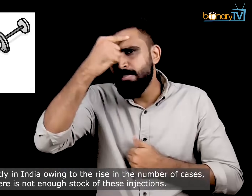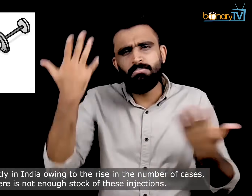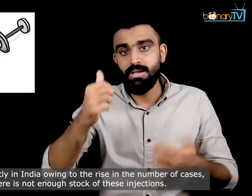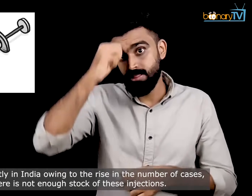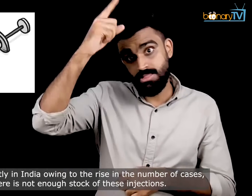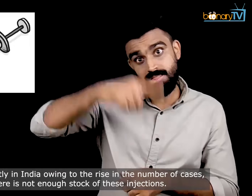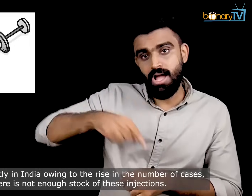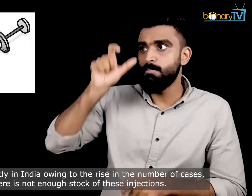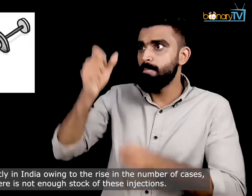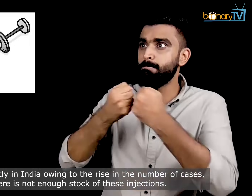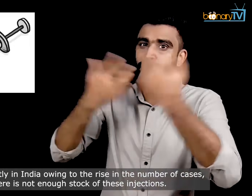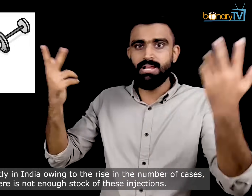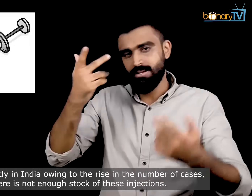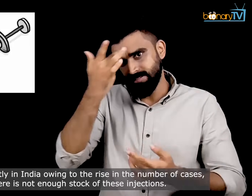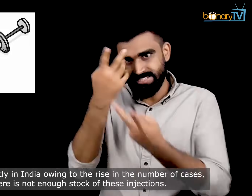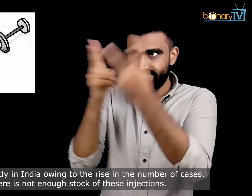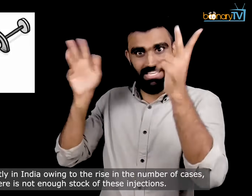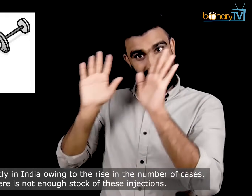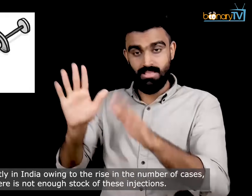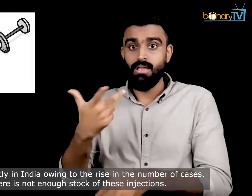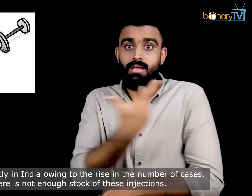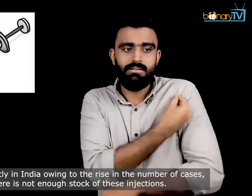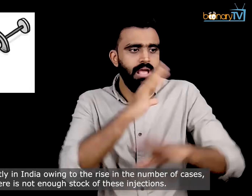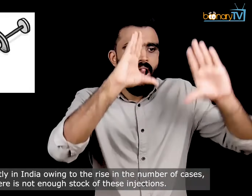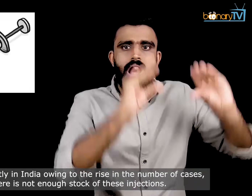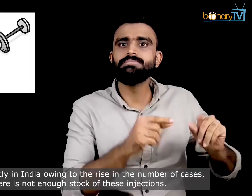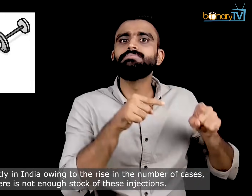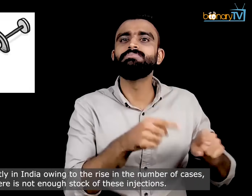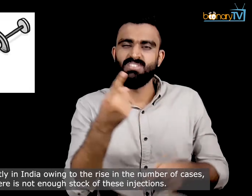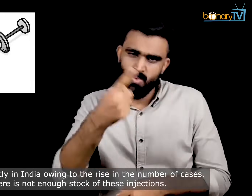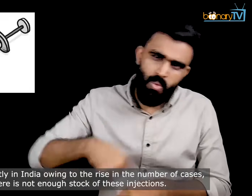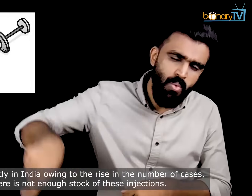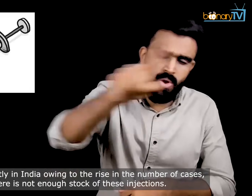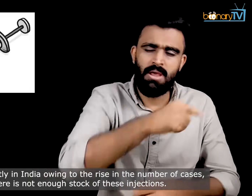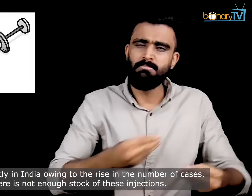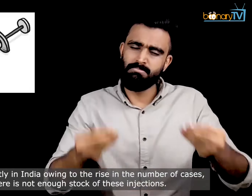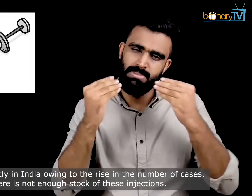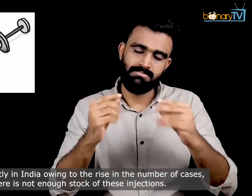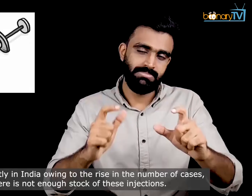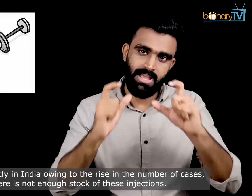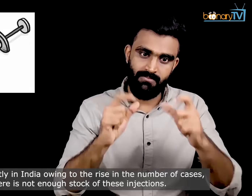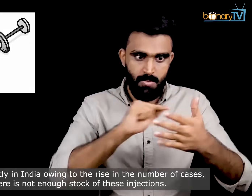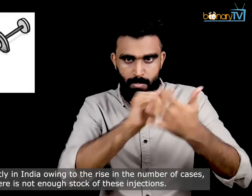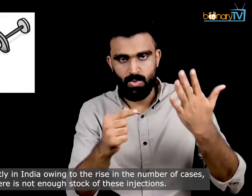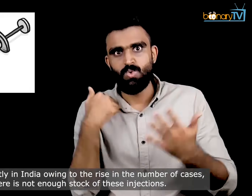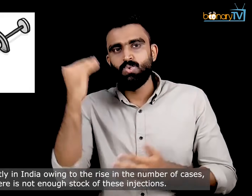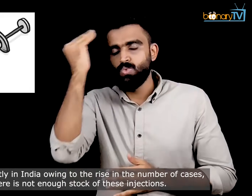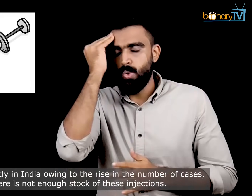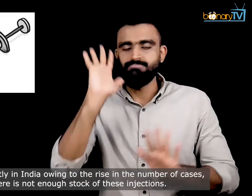Also currently in India owing to the rise in the number of cases there is not enough stock of these